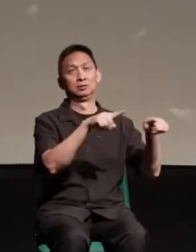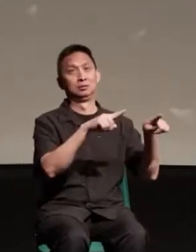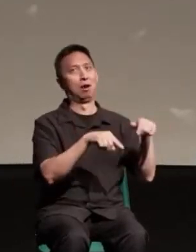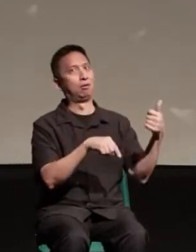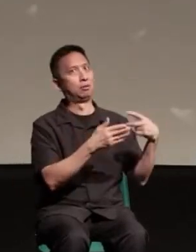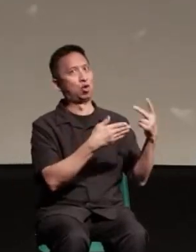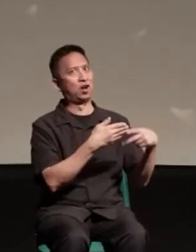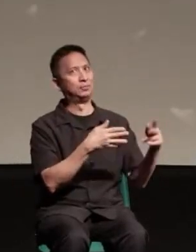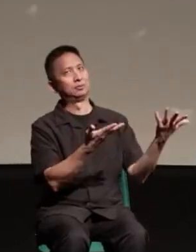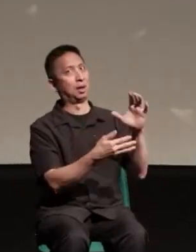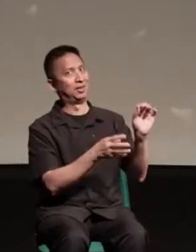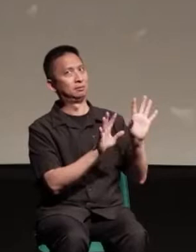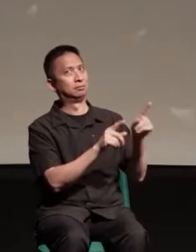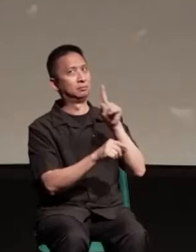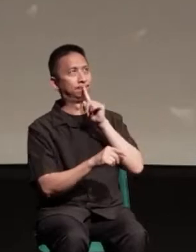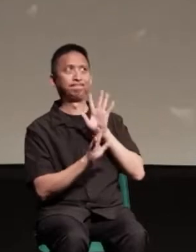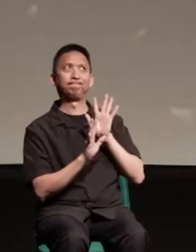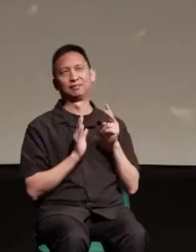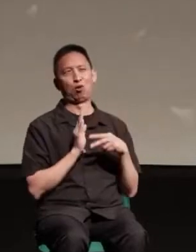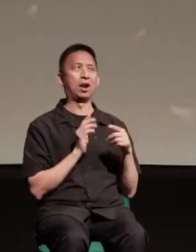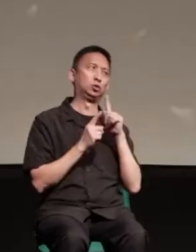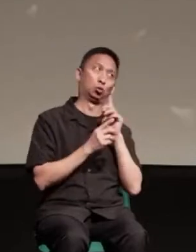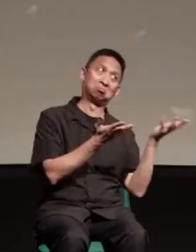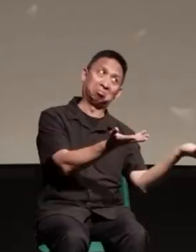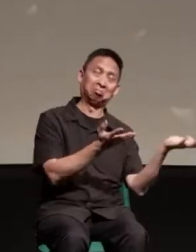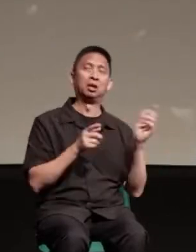that remaining true to our